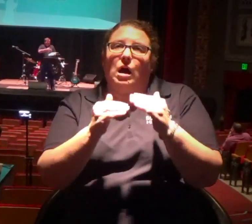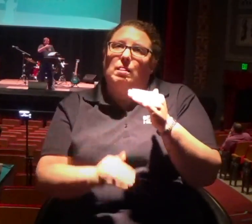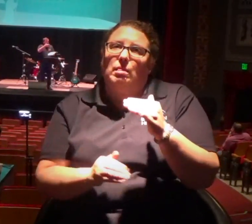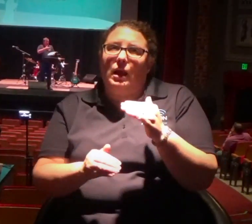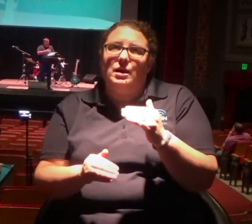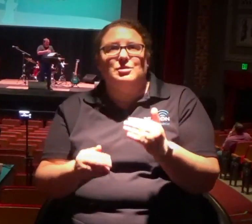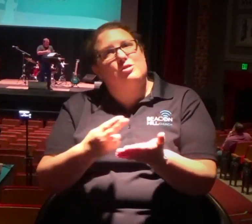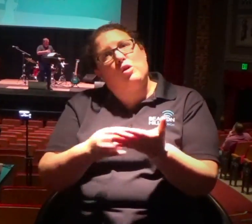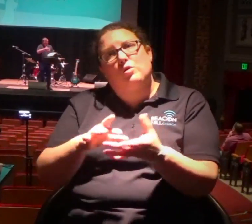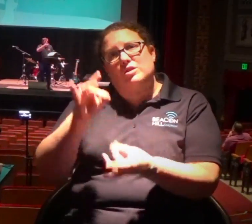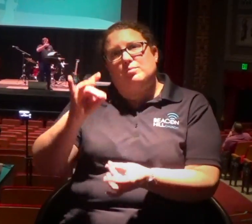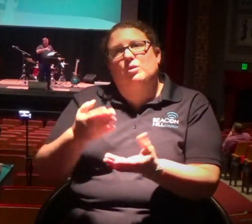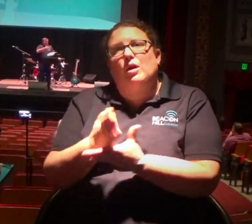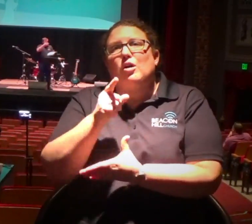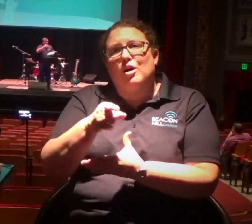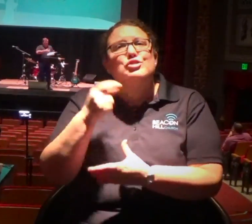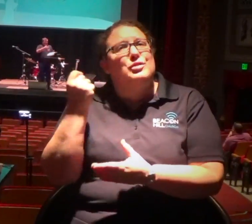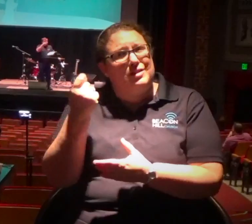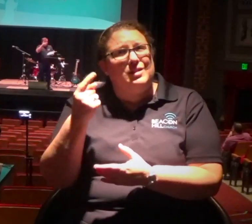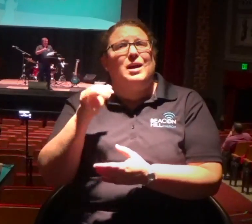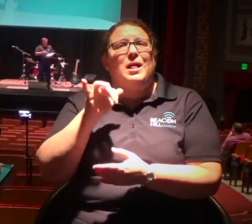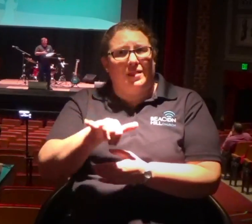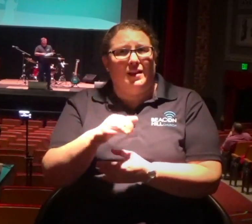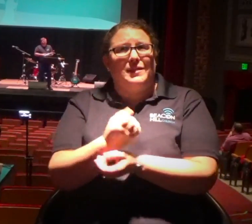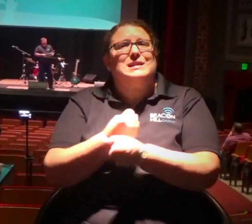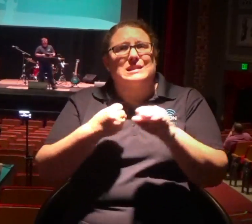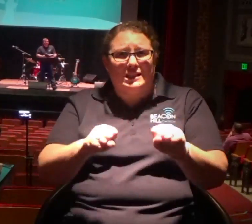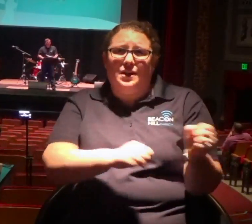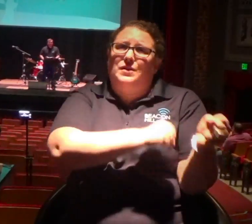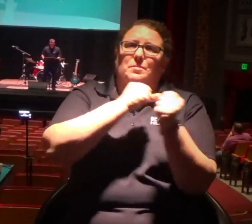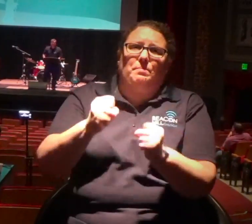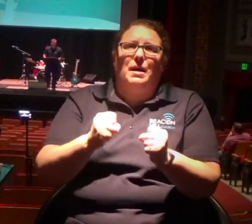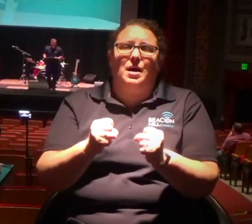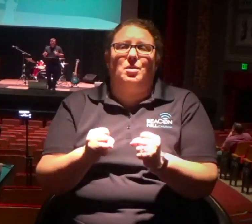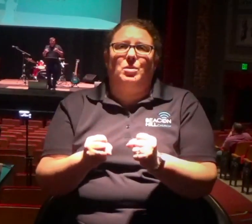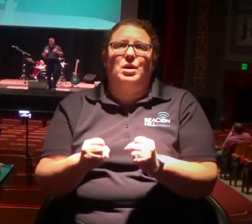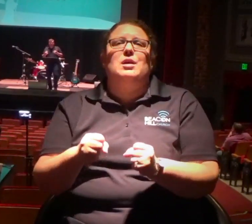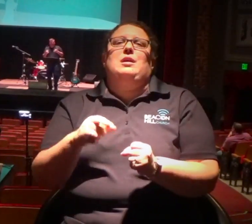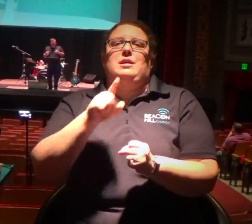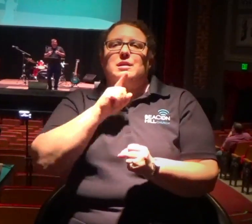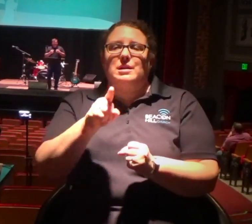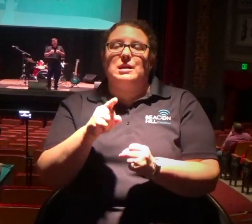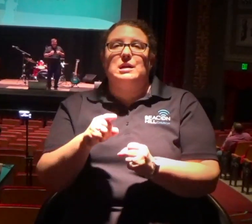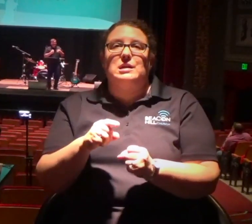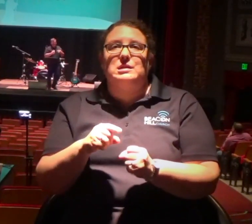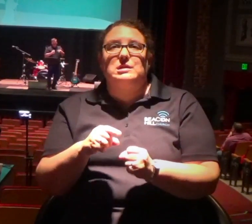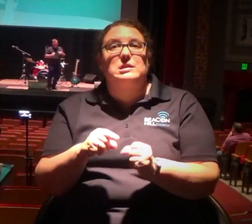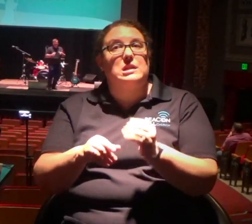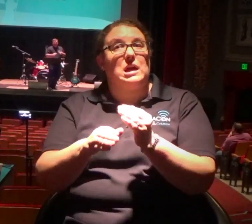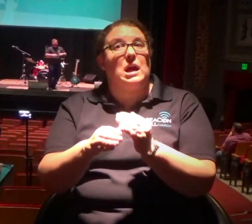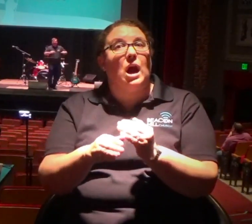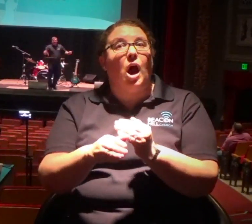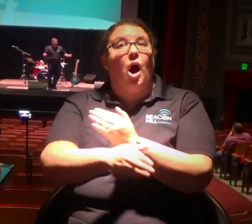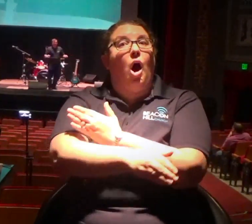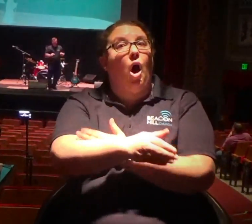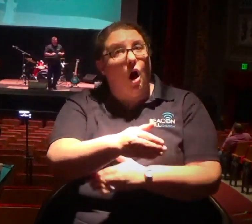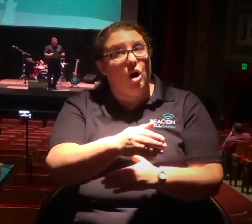saving power, is the arm of the Lord. And I want you to know that Michael Moore has not saved anyone